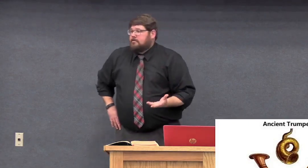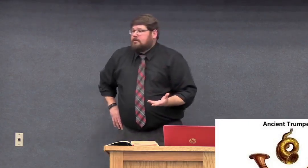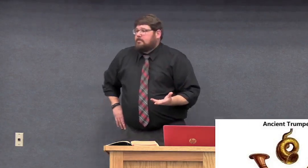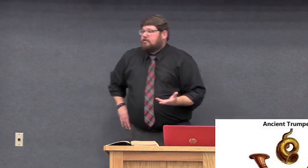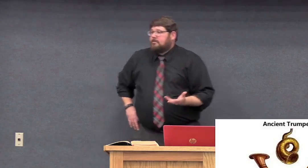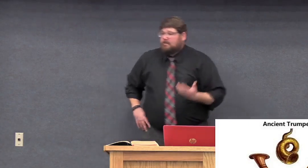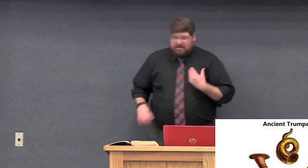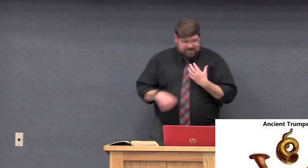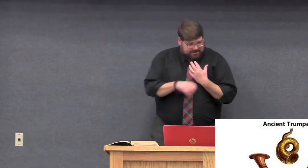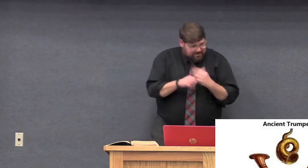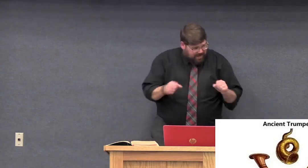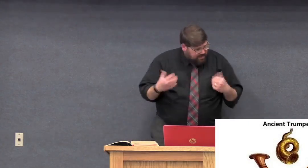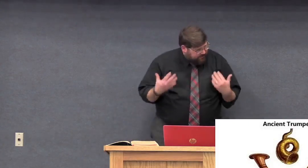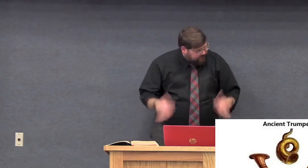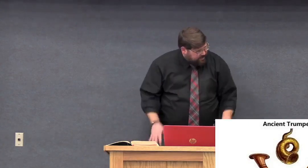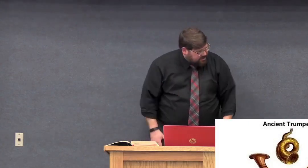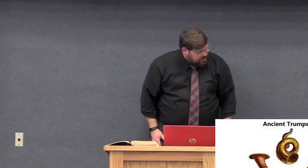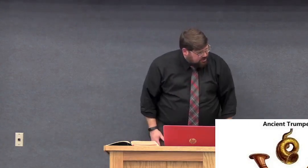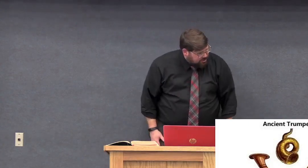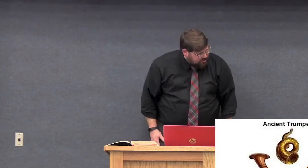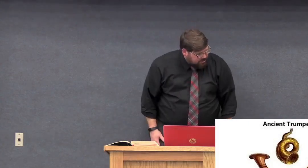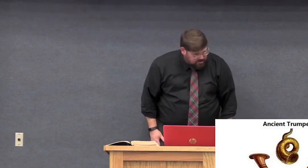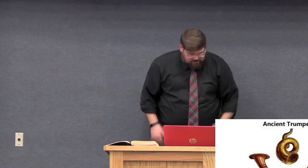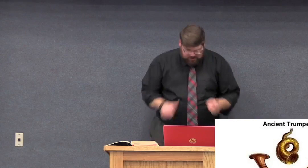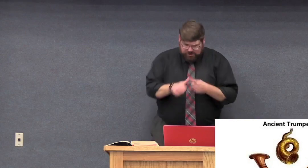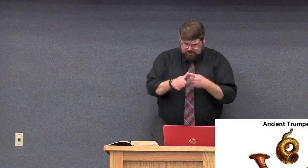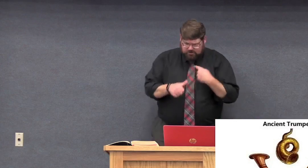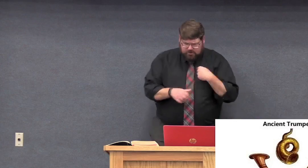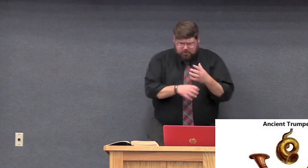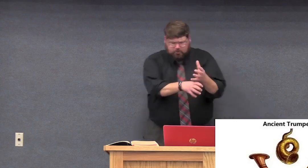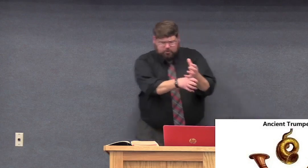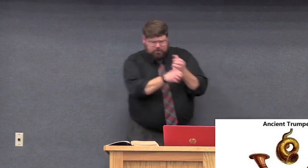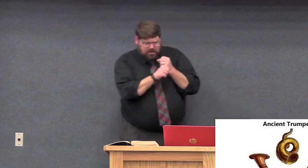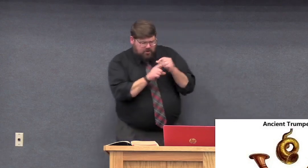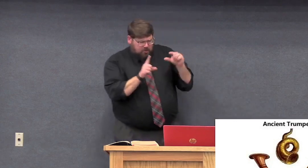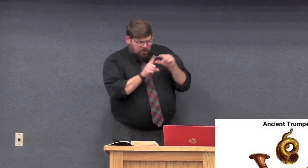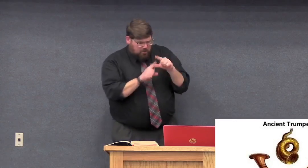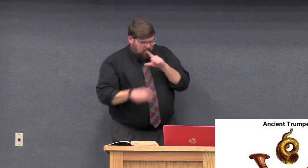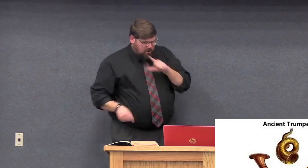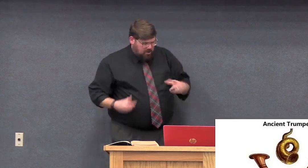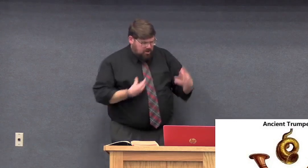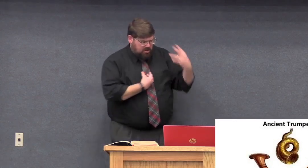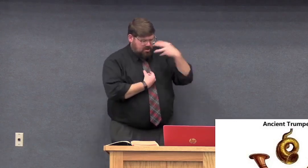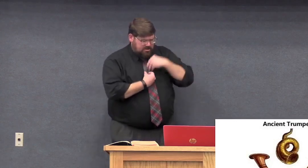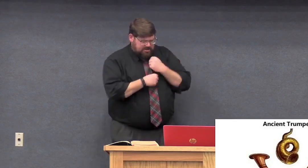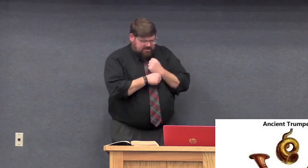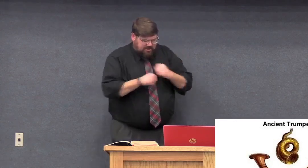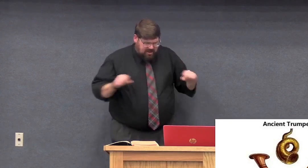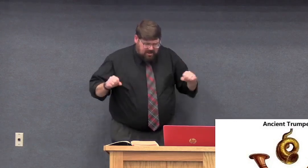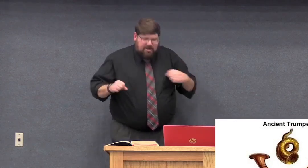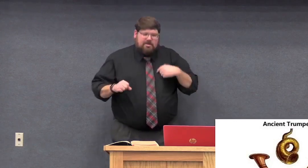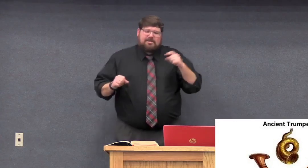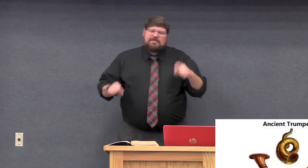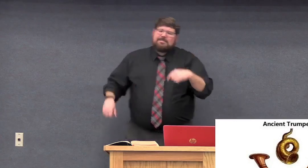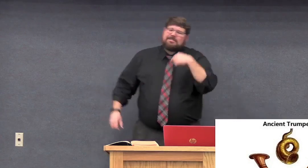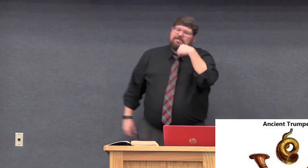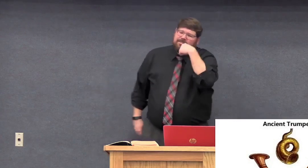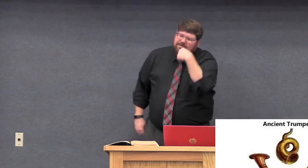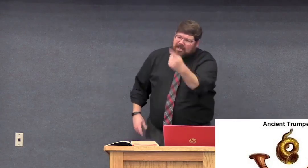That is all of our jobs. All of us are to do this job, that we have received the Lord. We are saved,